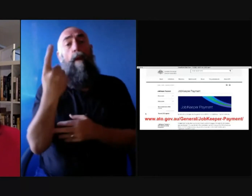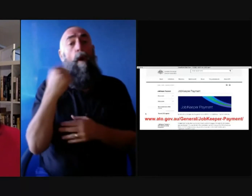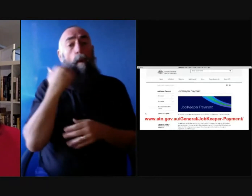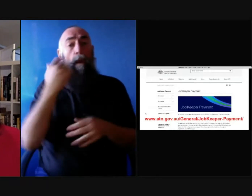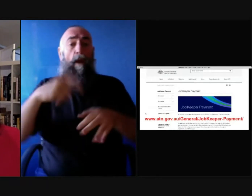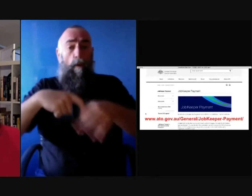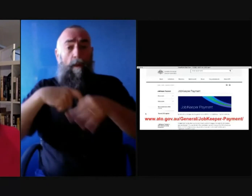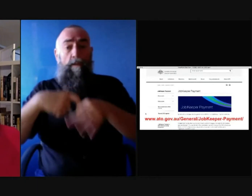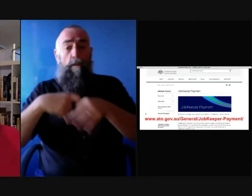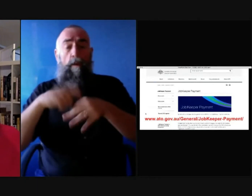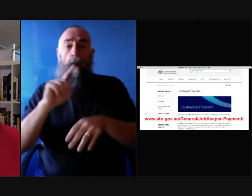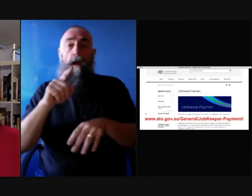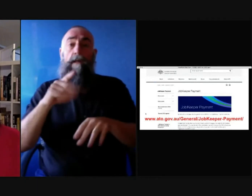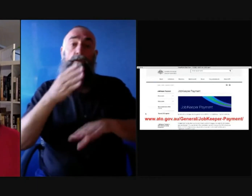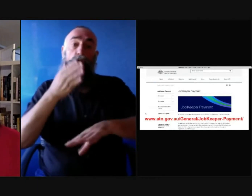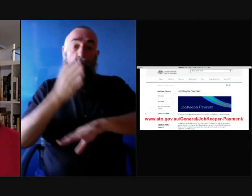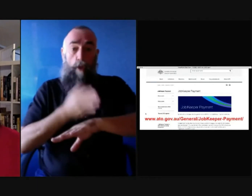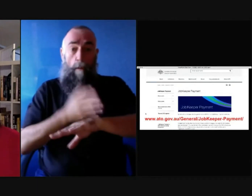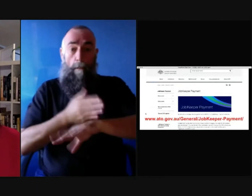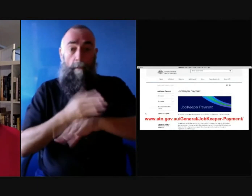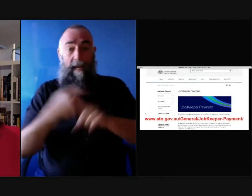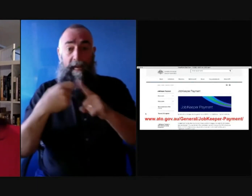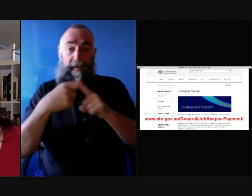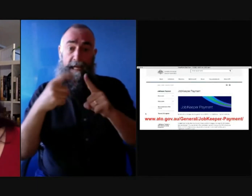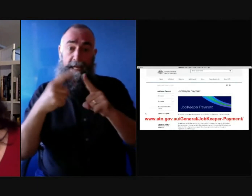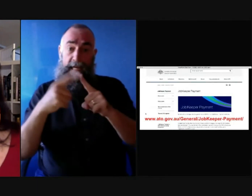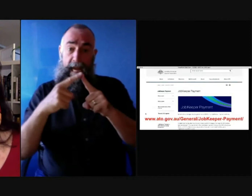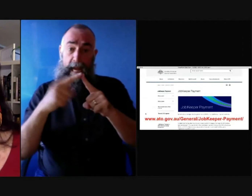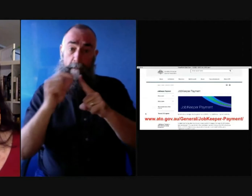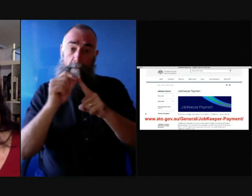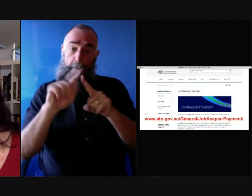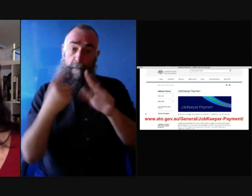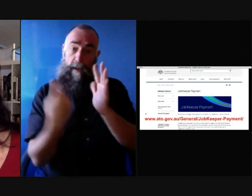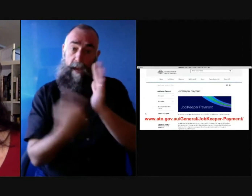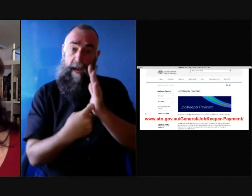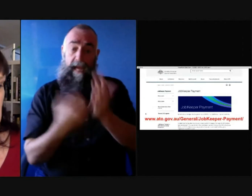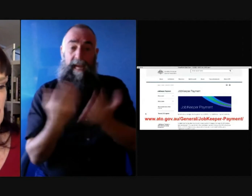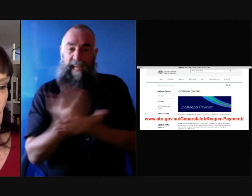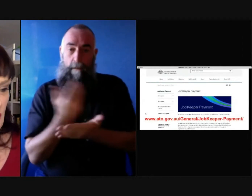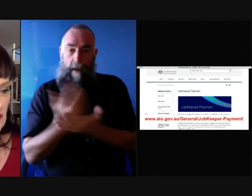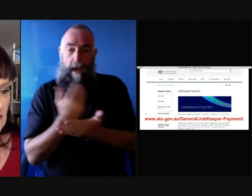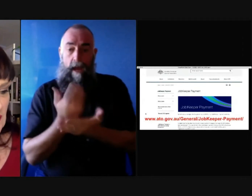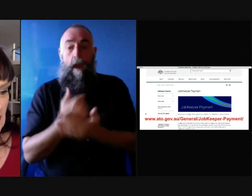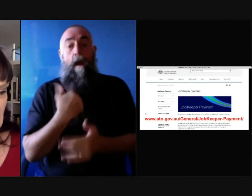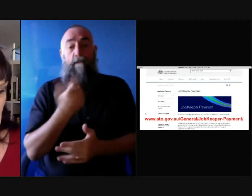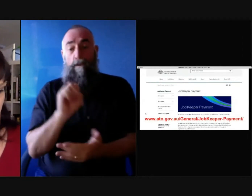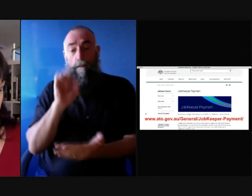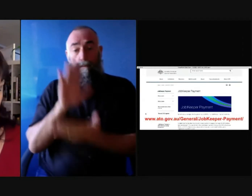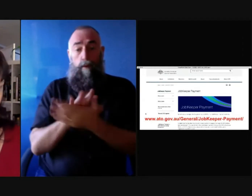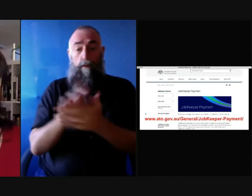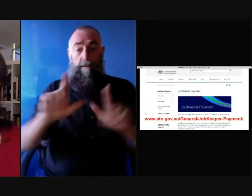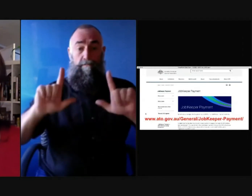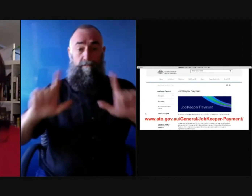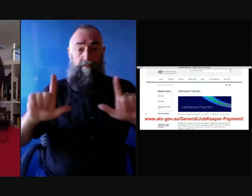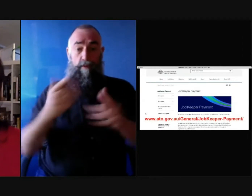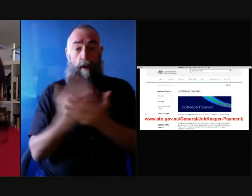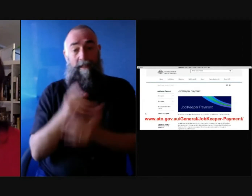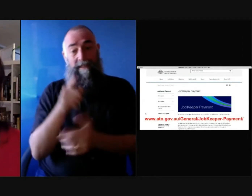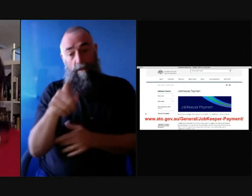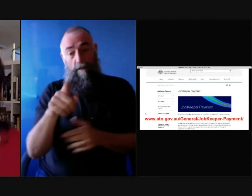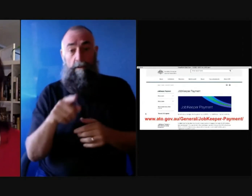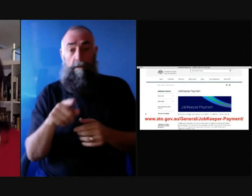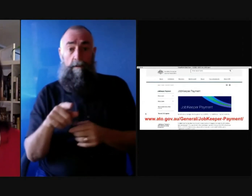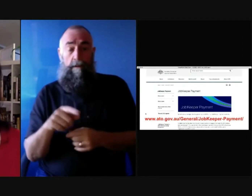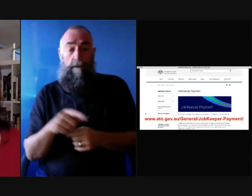is Job Keeper. Job Keeper is now on the screen as well. The Job